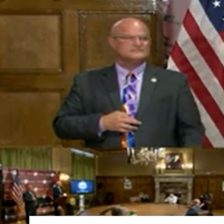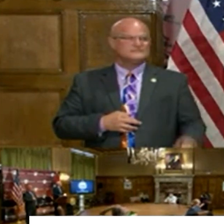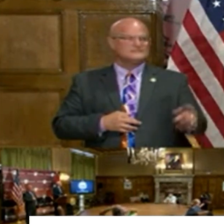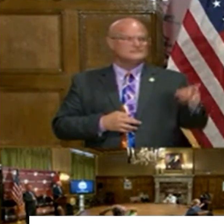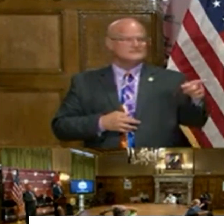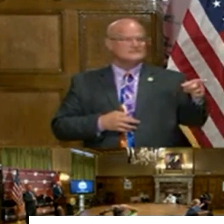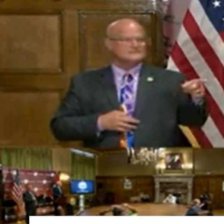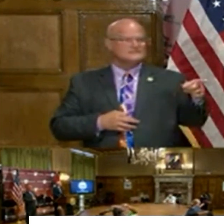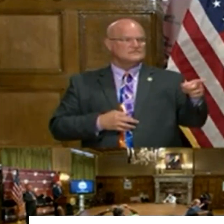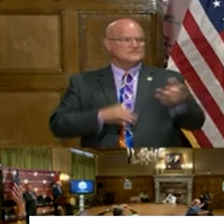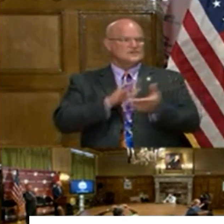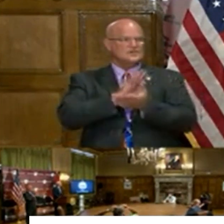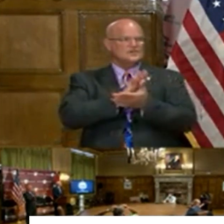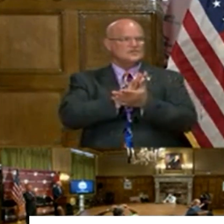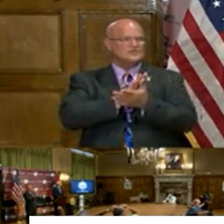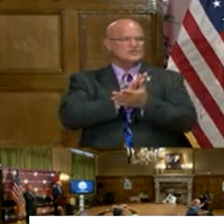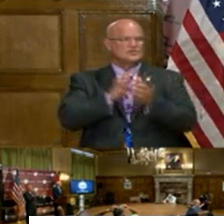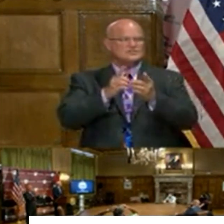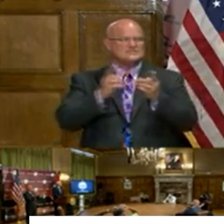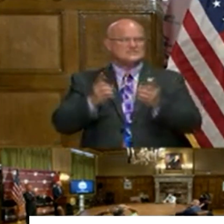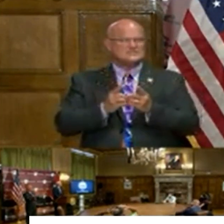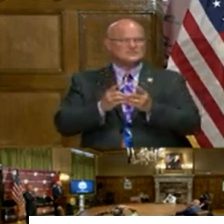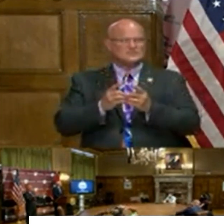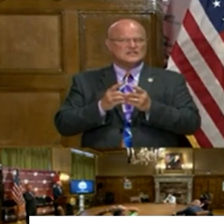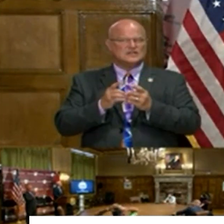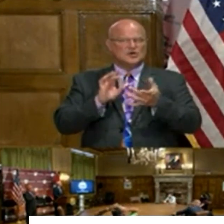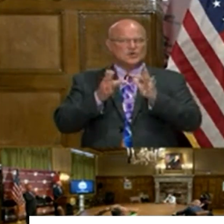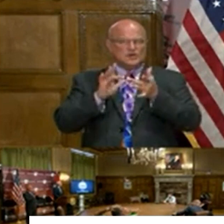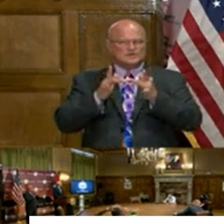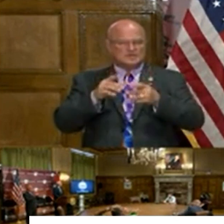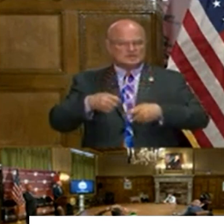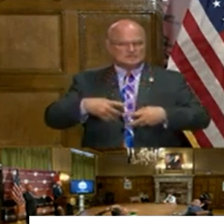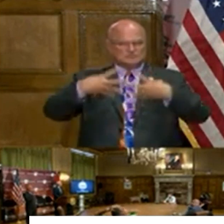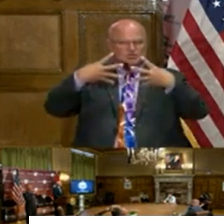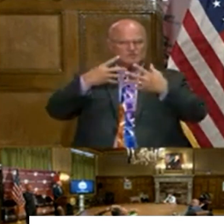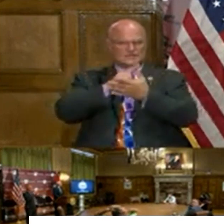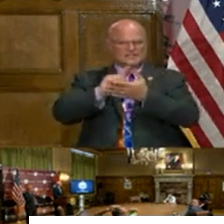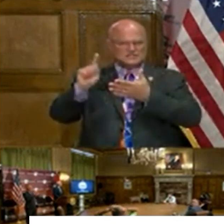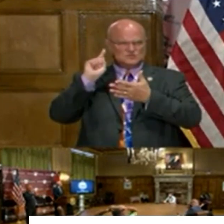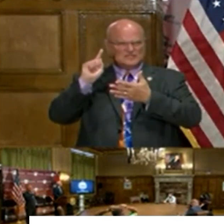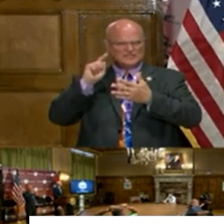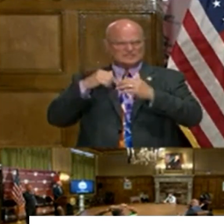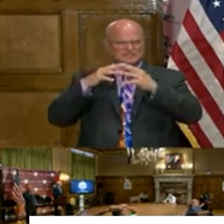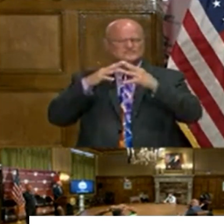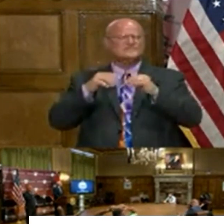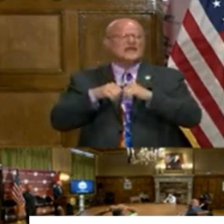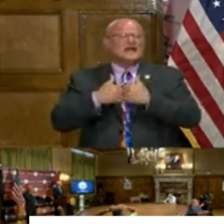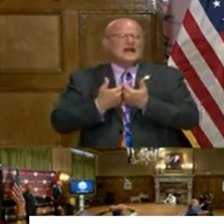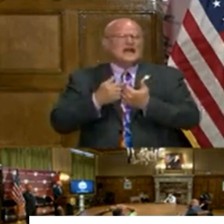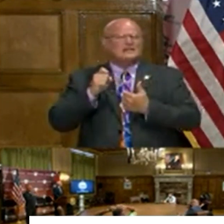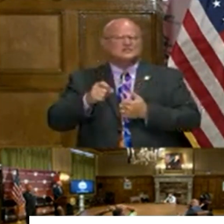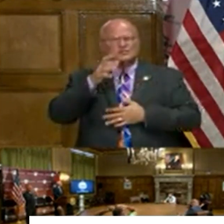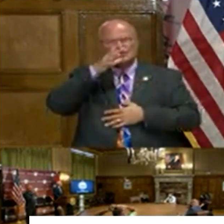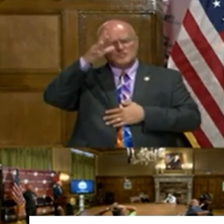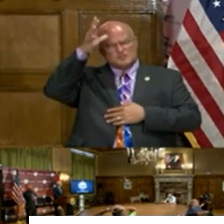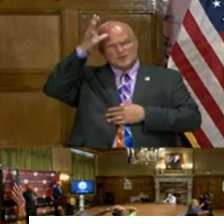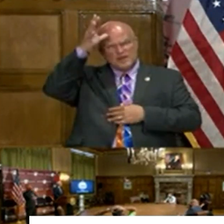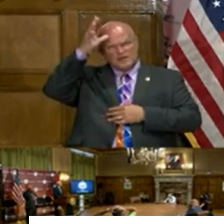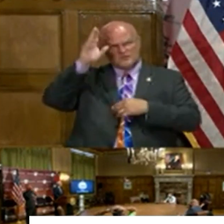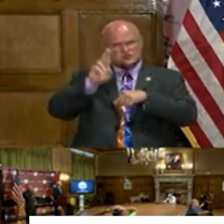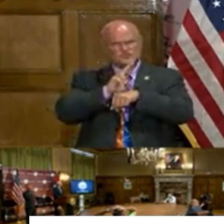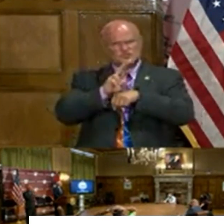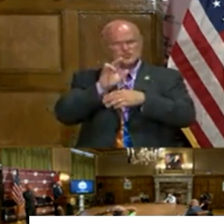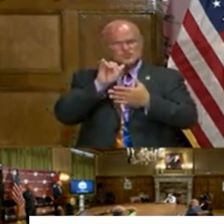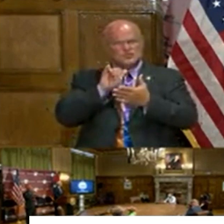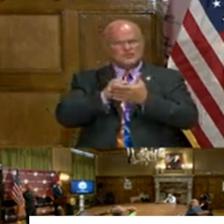the new school district case number website that you put up last week, I think, or the week before. How should parents use